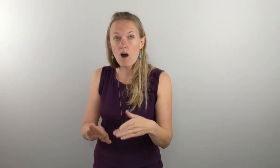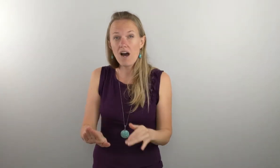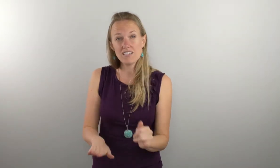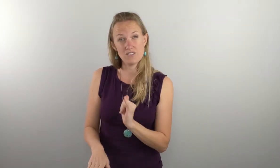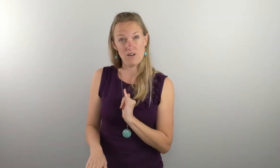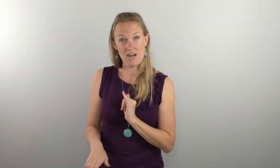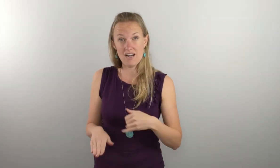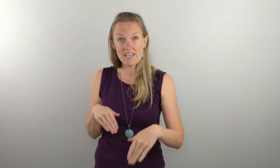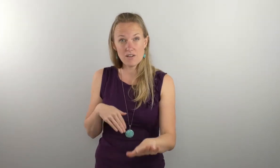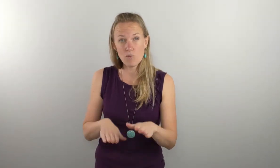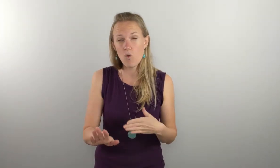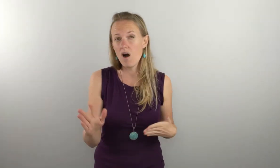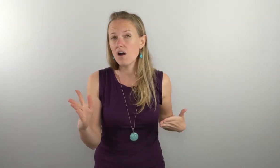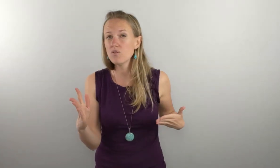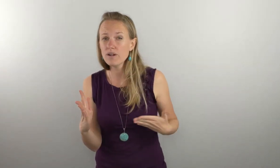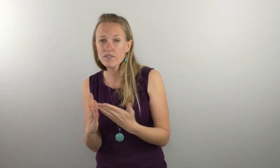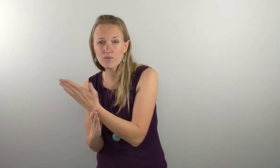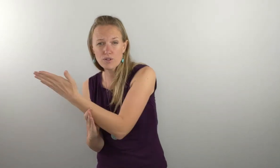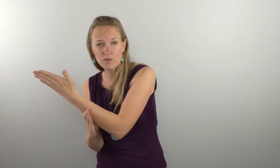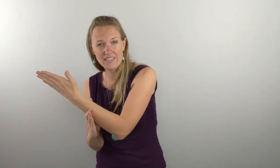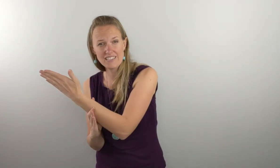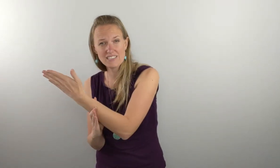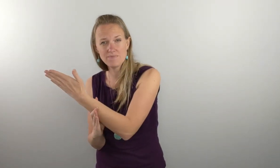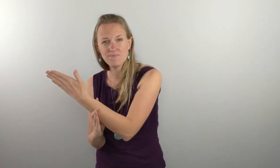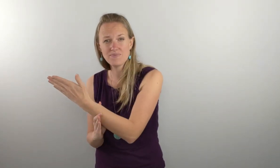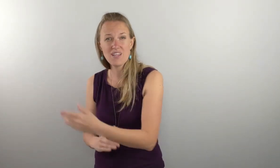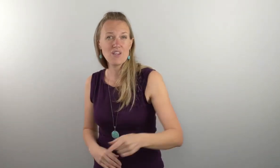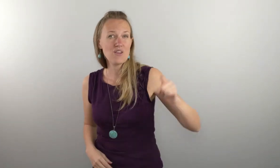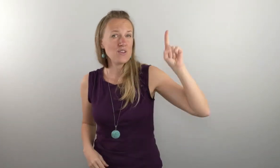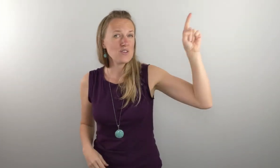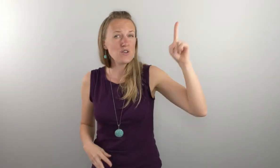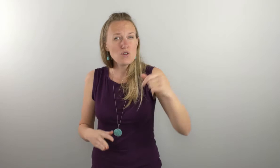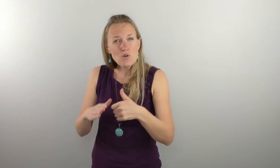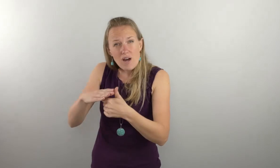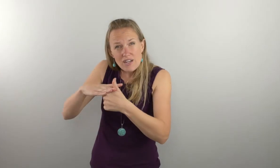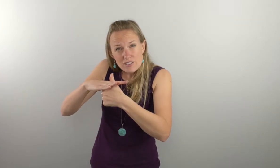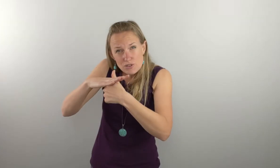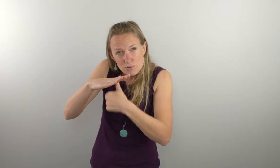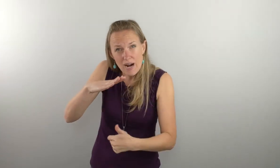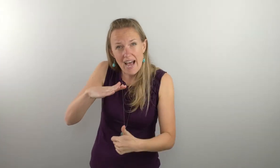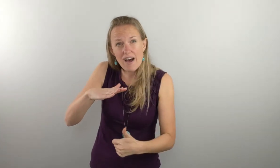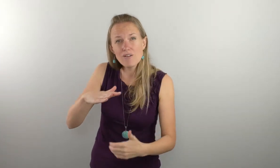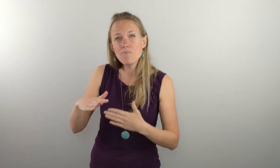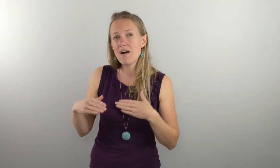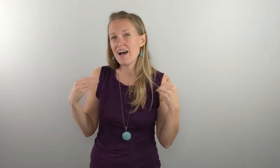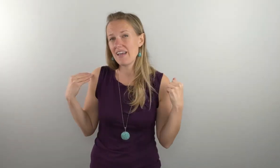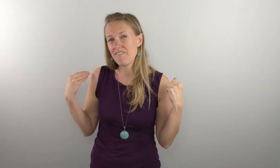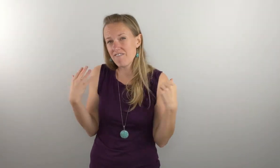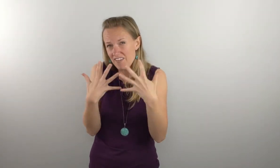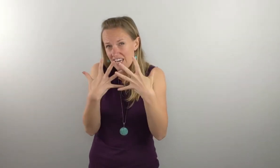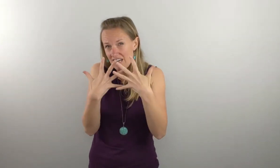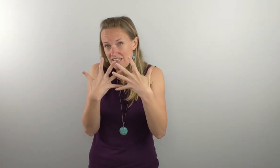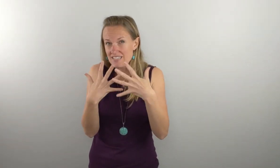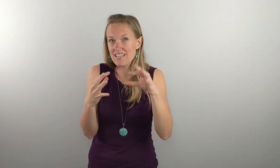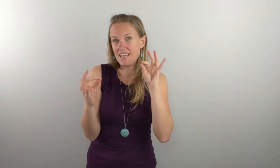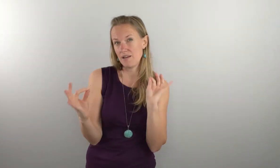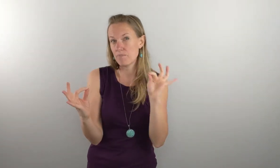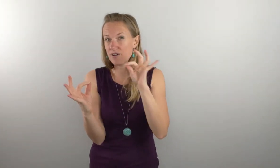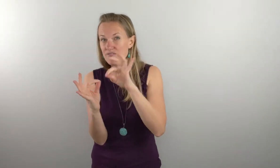walk right through it. You drown my fears in